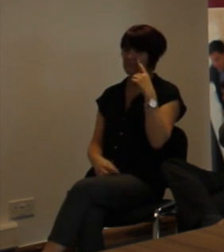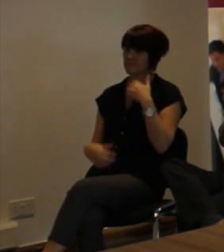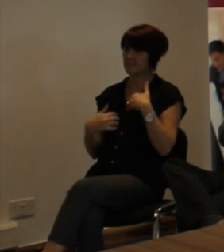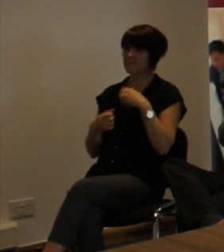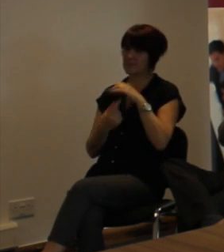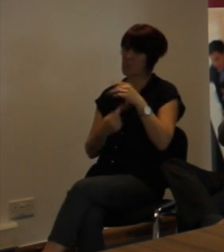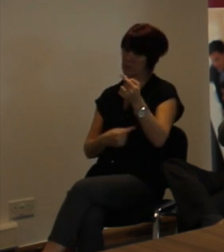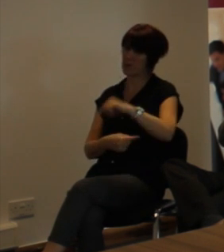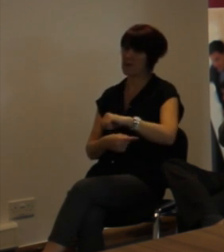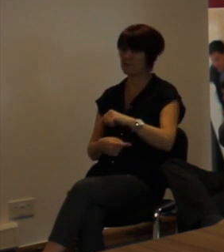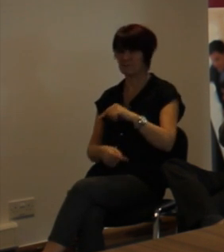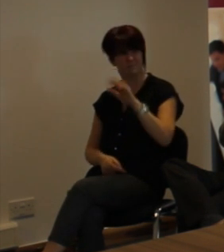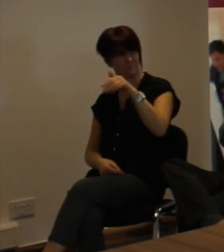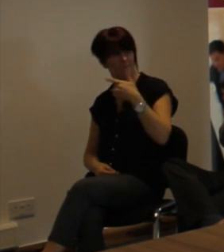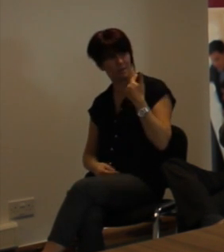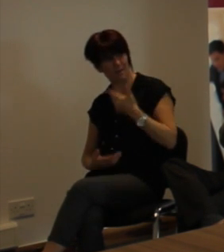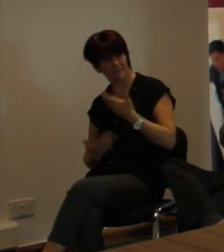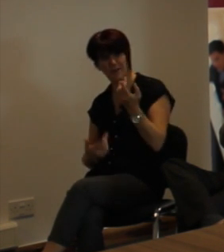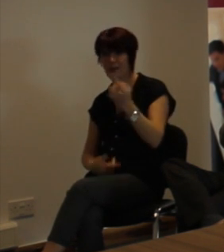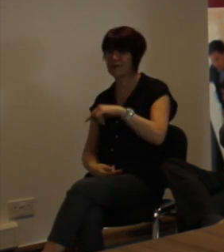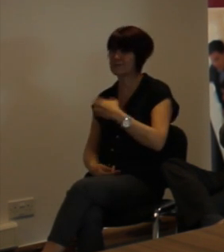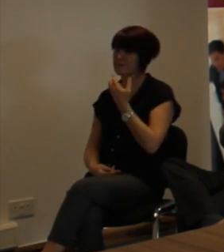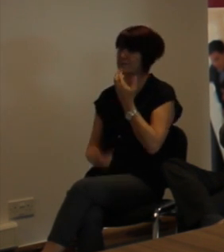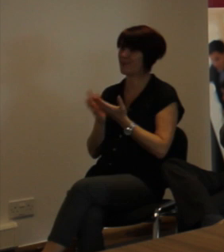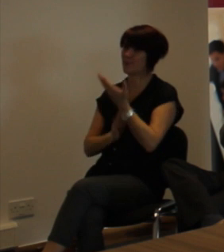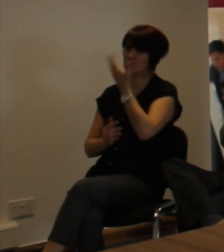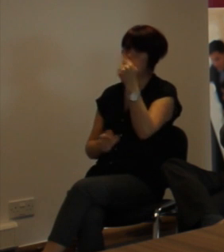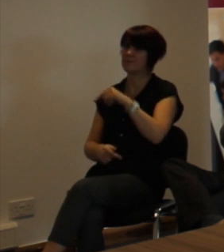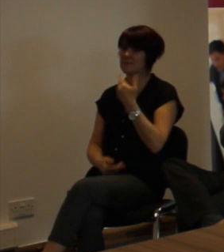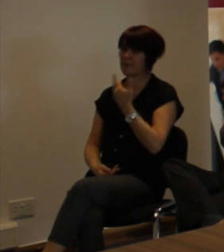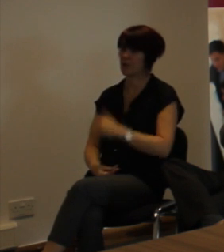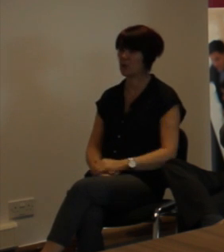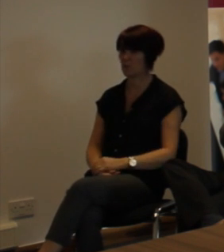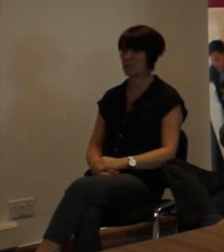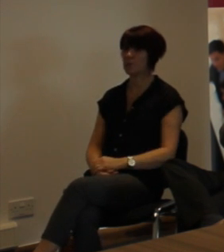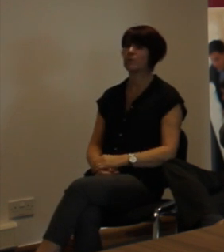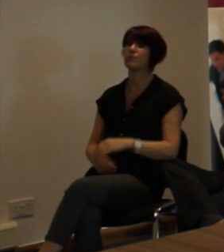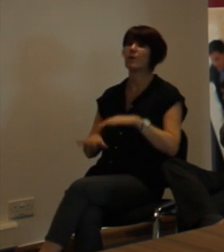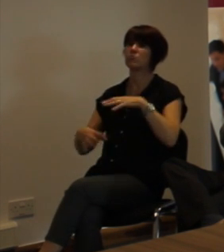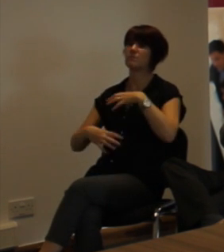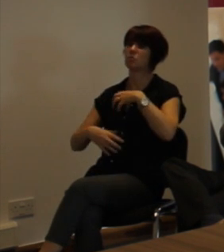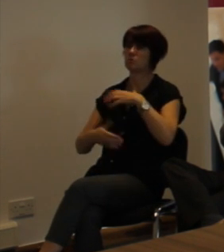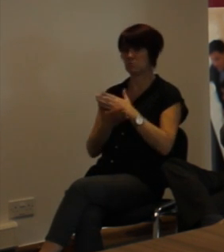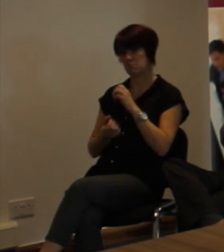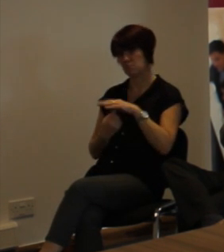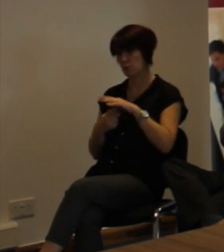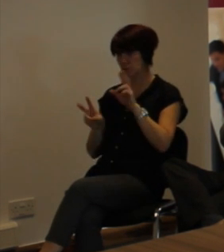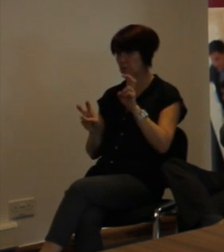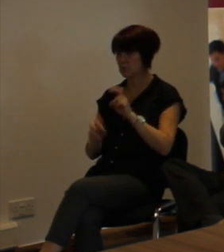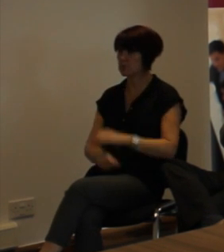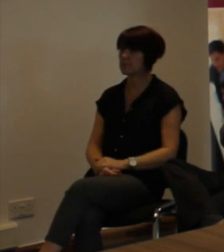important to come on a lovely day like this and take the time during your summer to be here. Reasonable adjustments is, of course, a very important